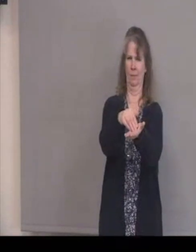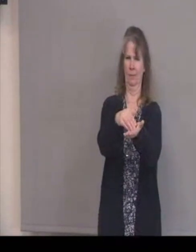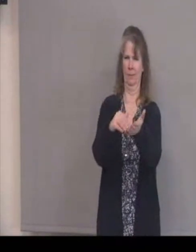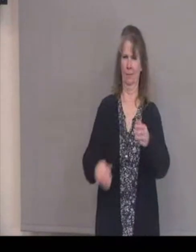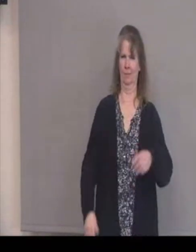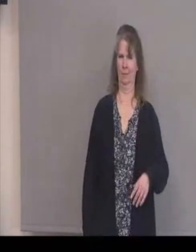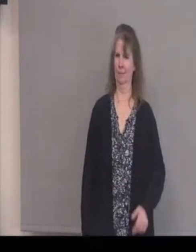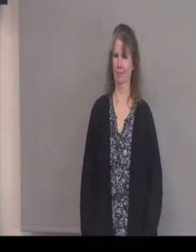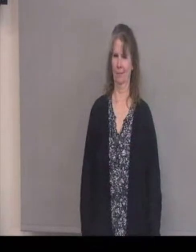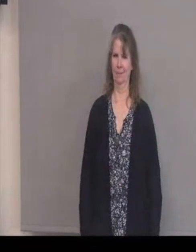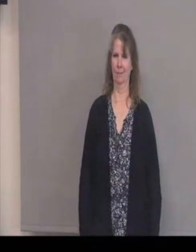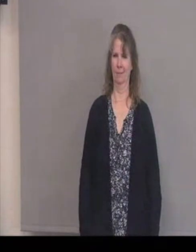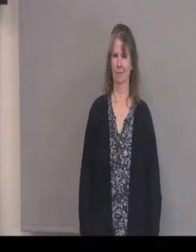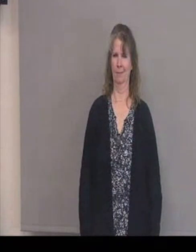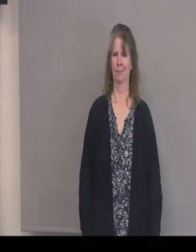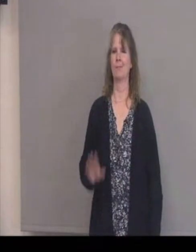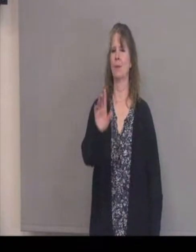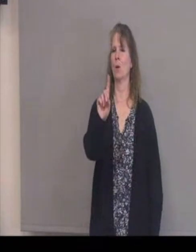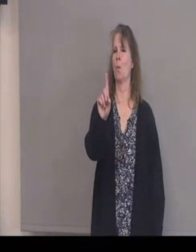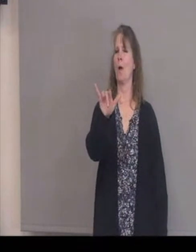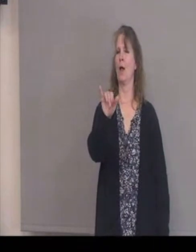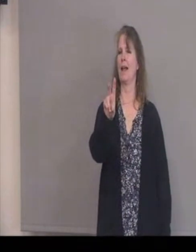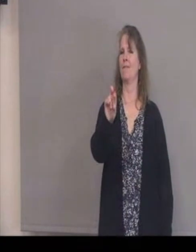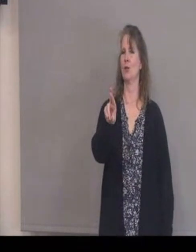do one more time again? Medial? Oh, no, not quite.